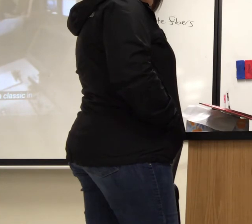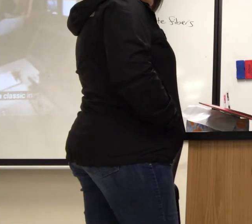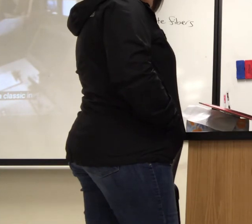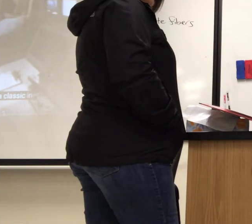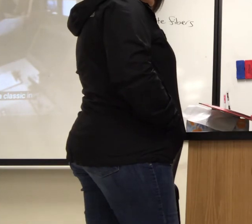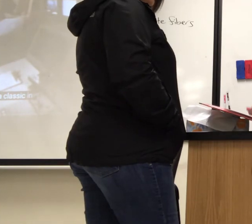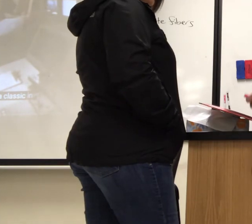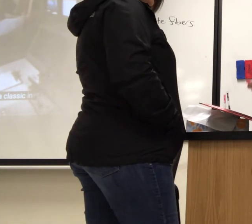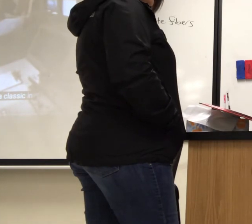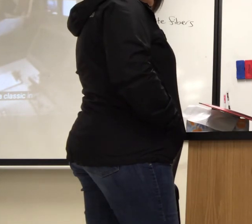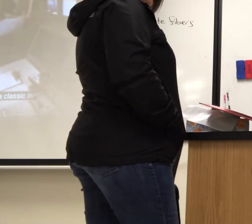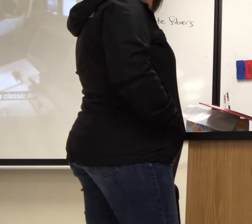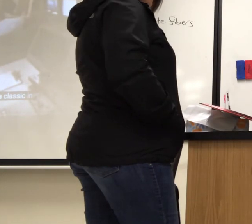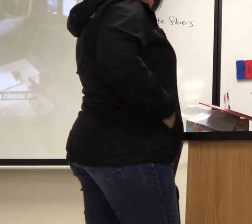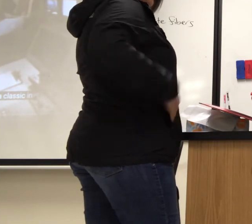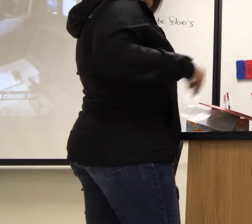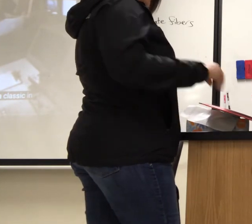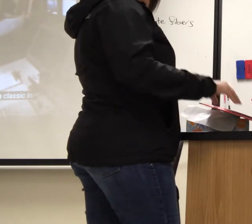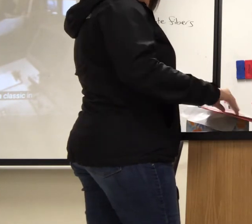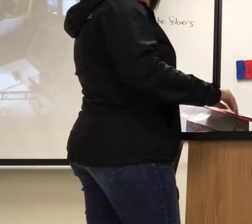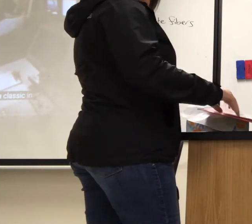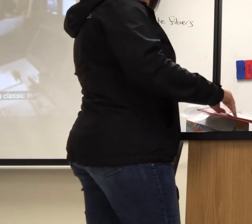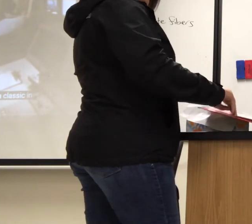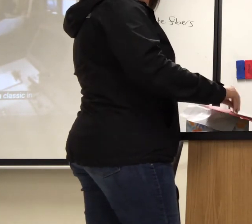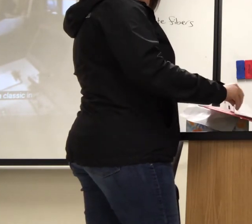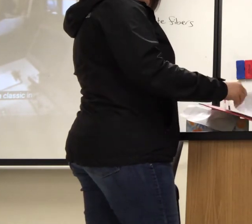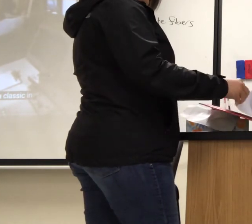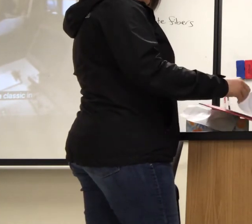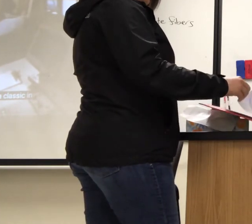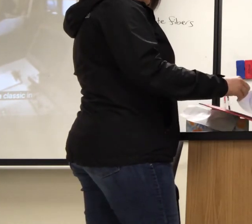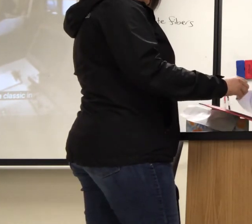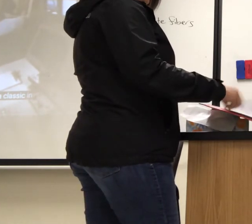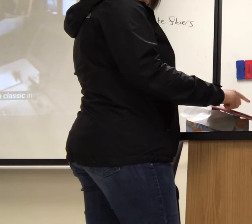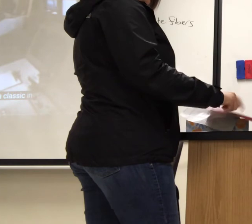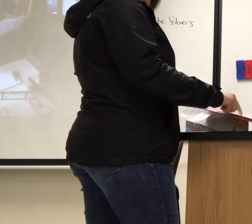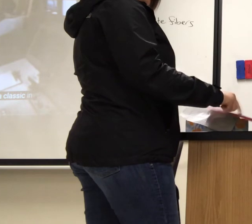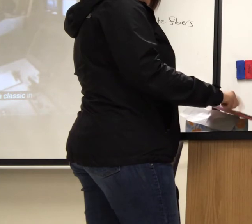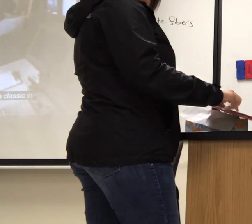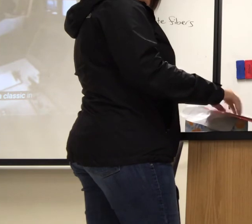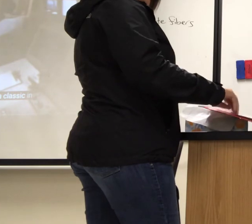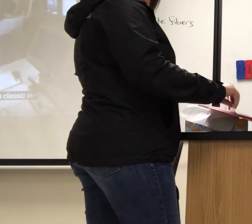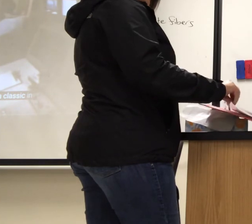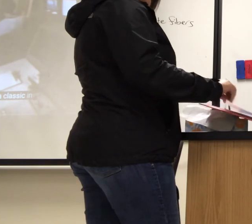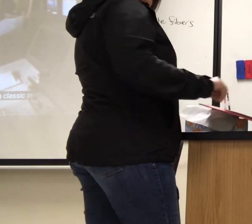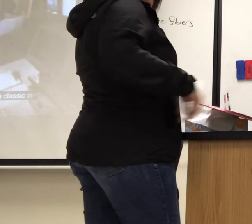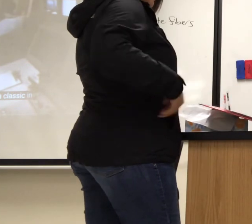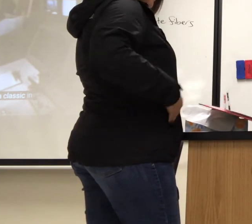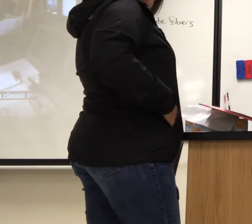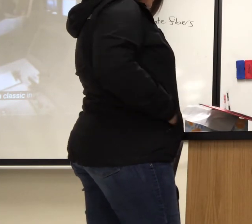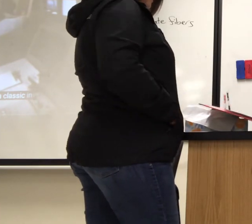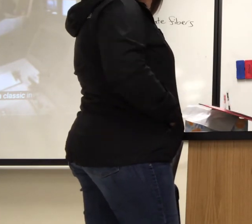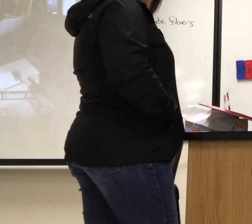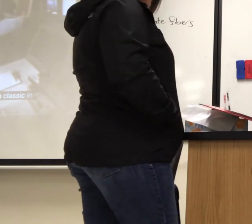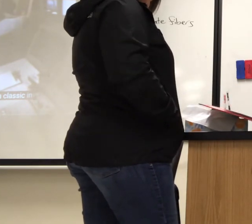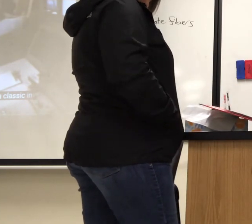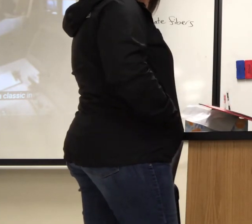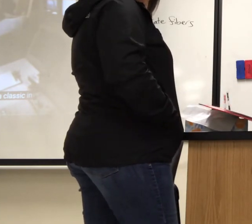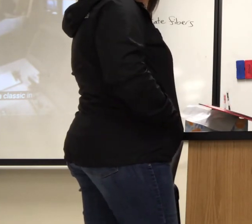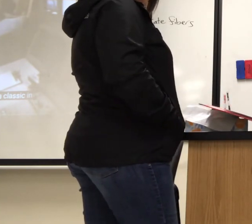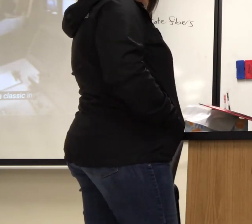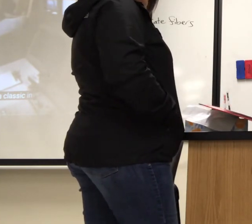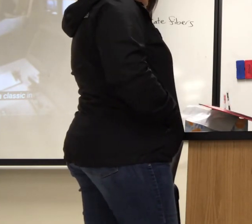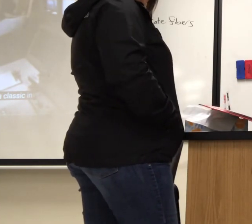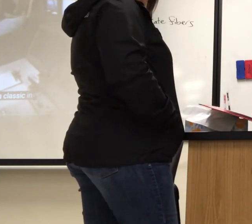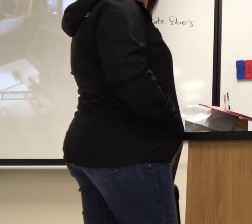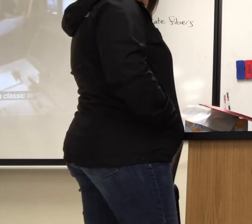Is this how you practice? Yeah, that's with the, So I'm in Sarah told SLC and she told me to do this. I was like, oh my